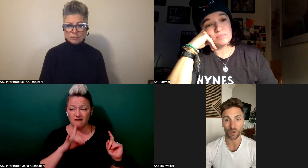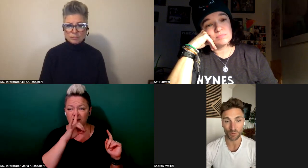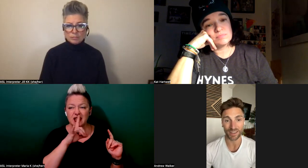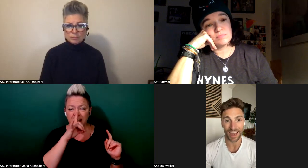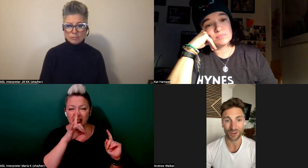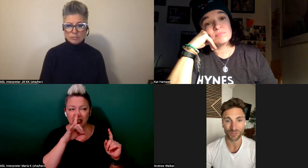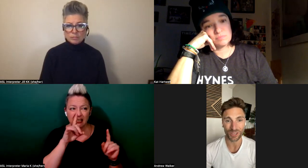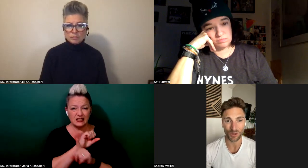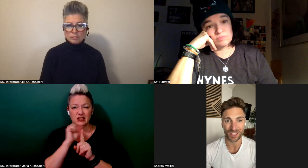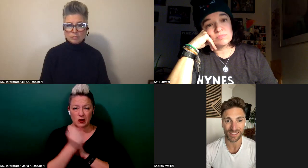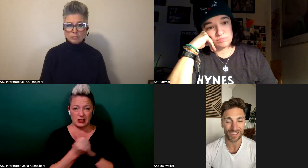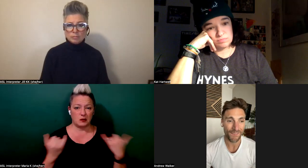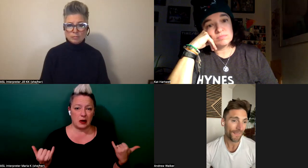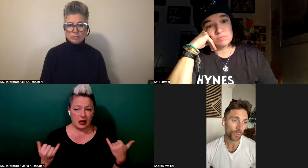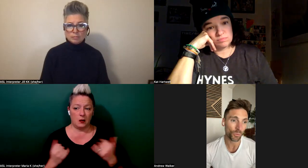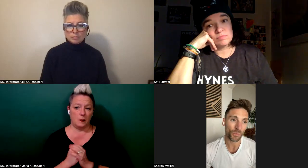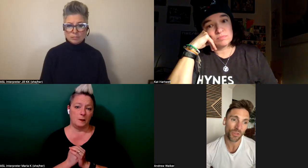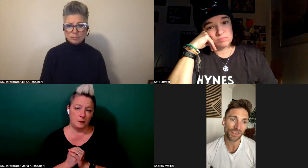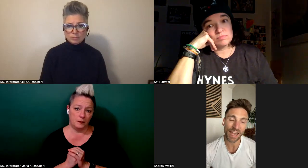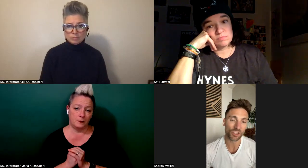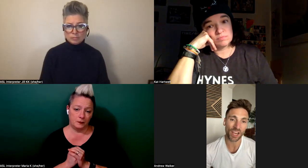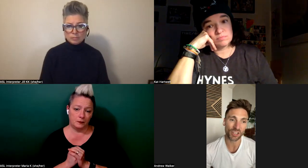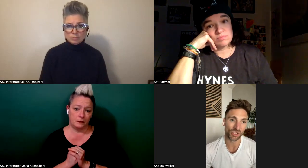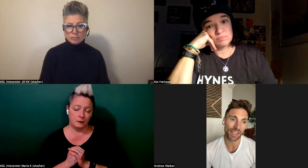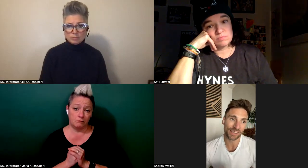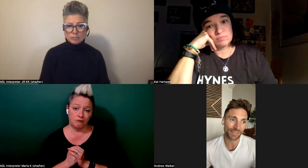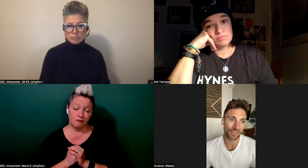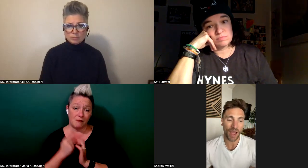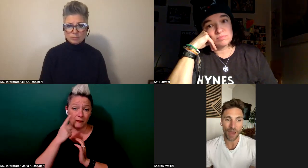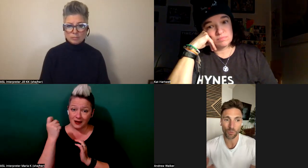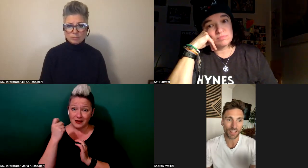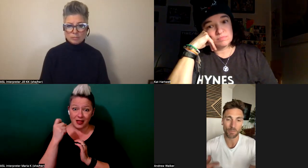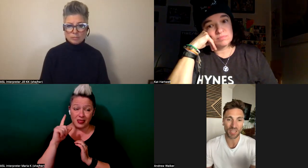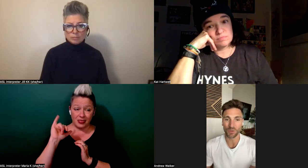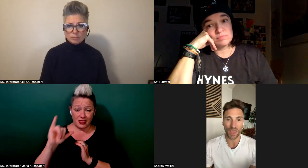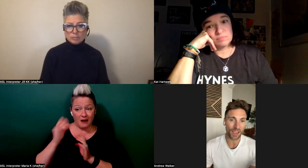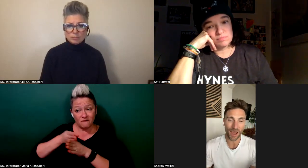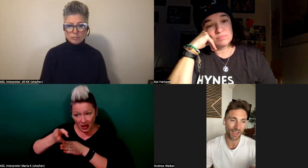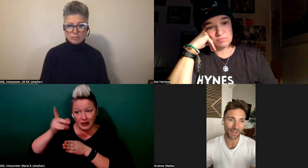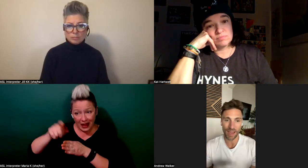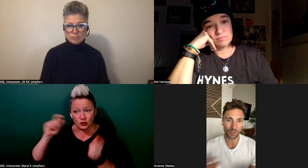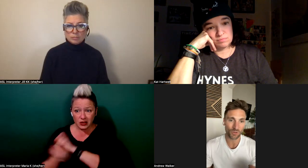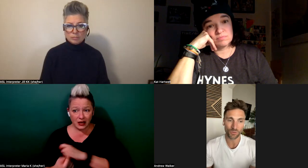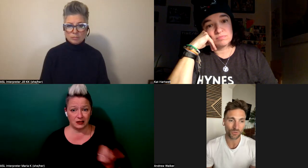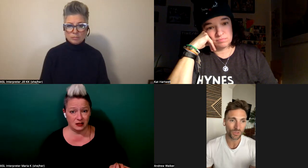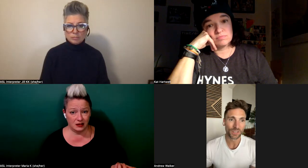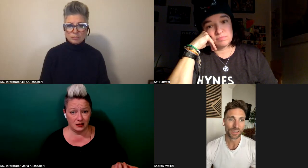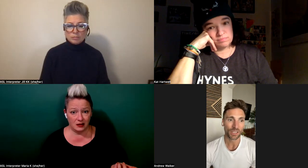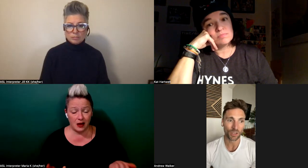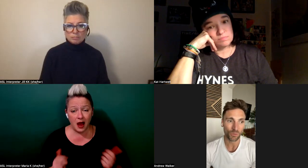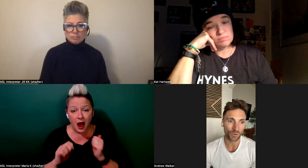landscape that we're in right now, you know, because things had to change. And, you know, how do we compete with AI, and how do